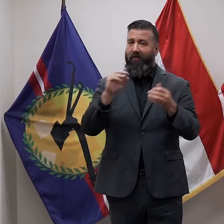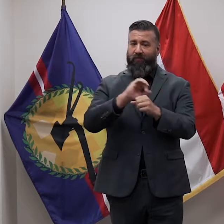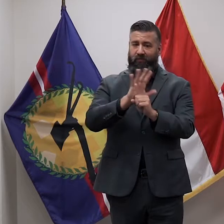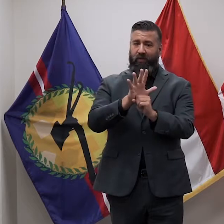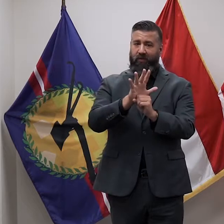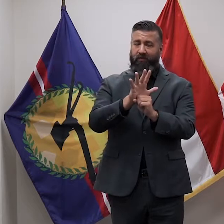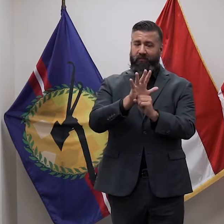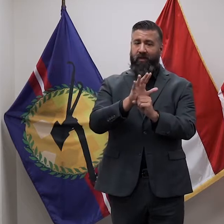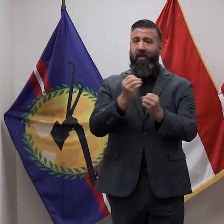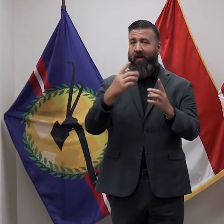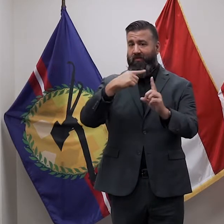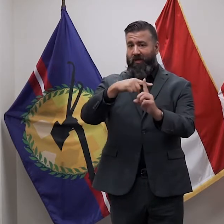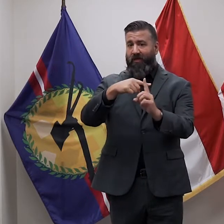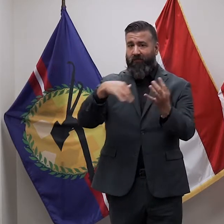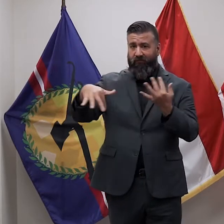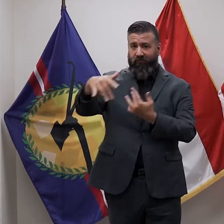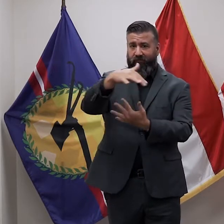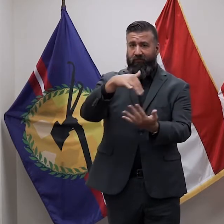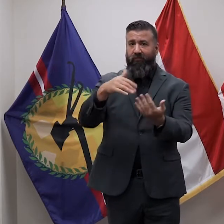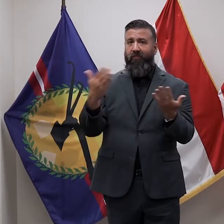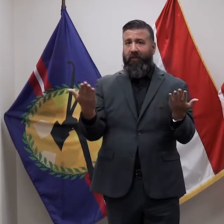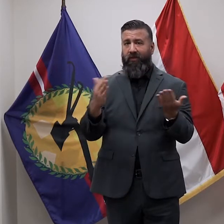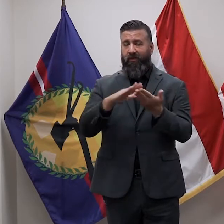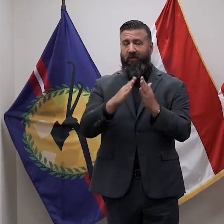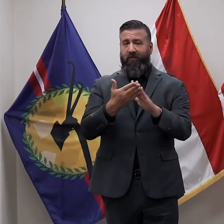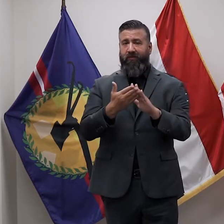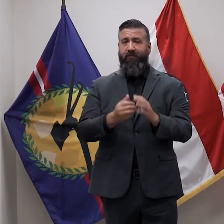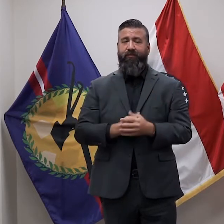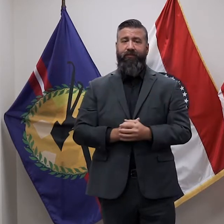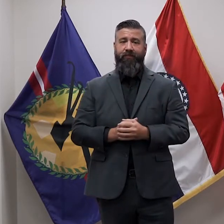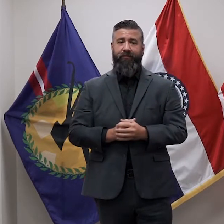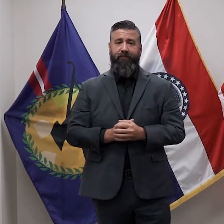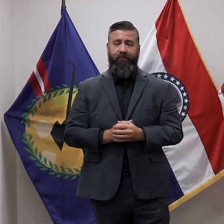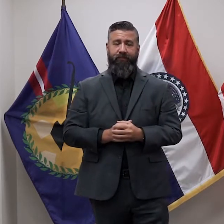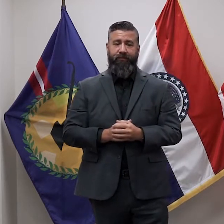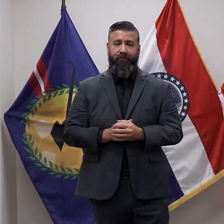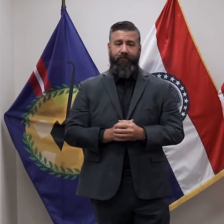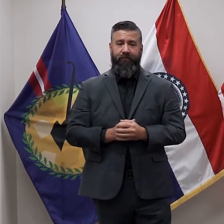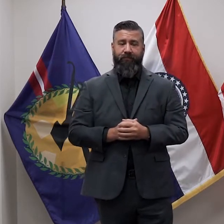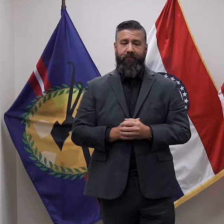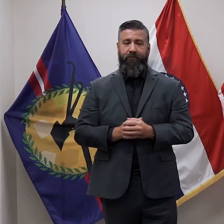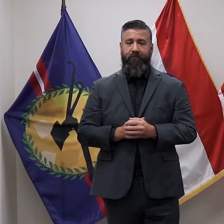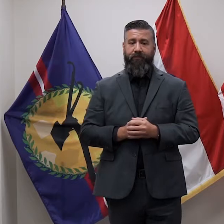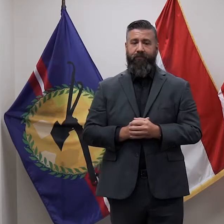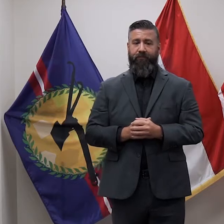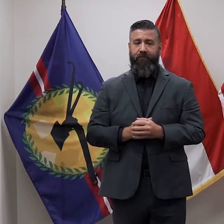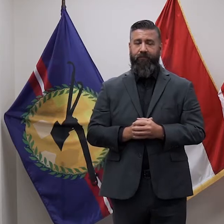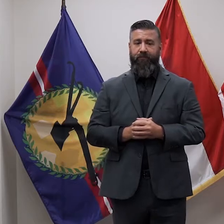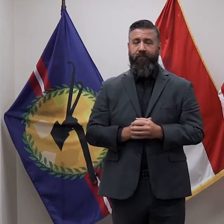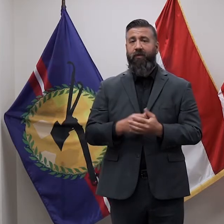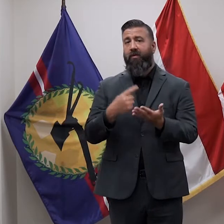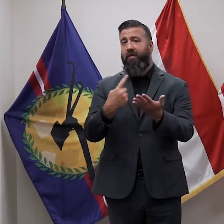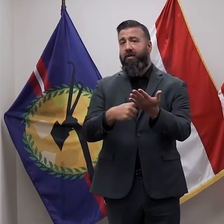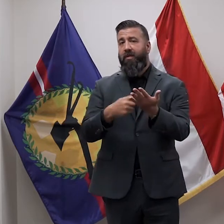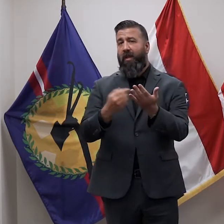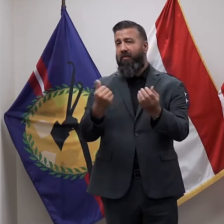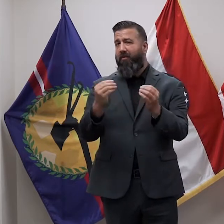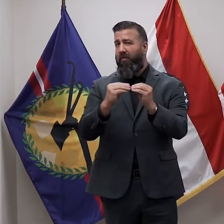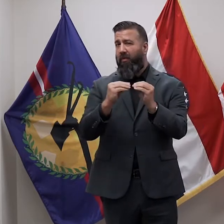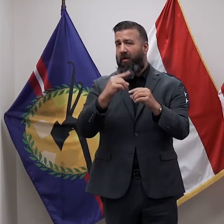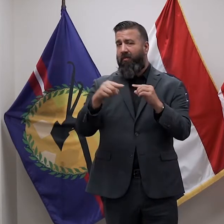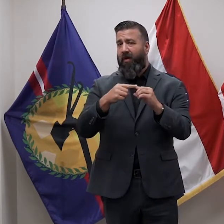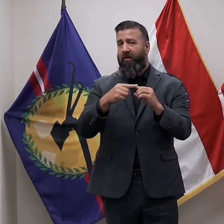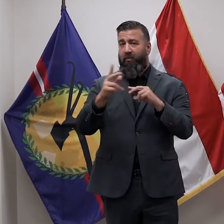virus and active cases circulating in our community. In order to talk a little bit further about the types of things that we're